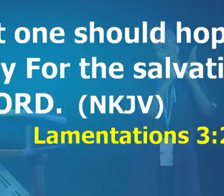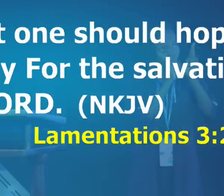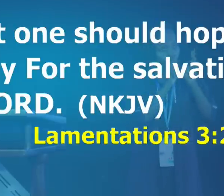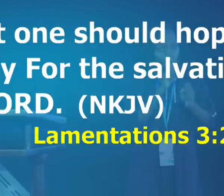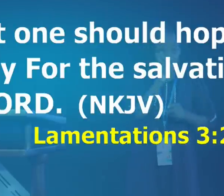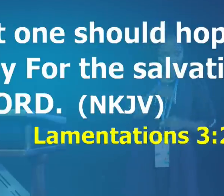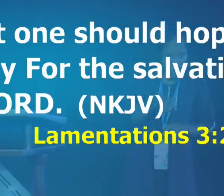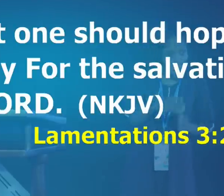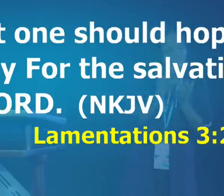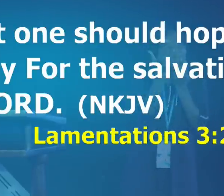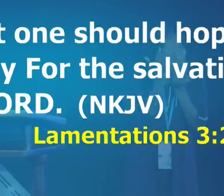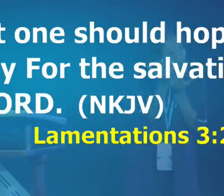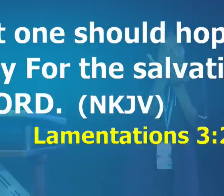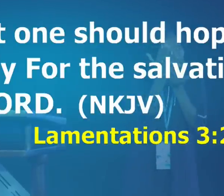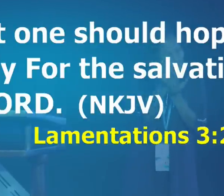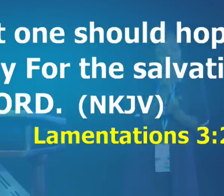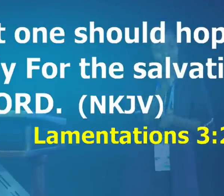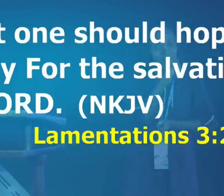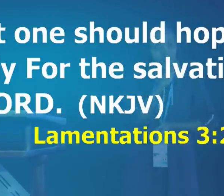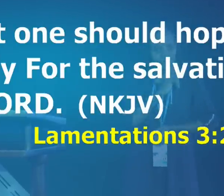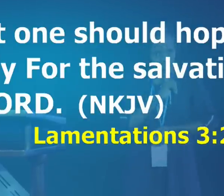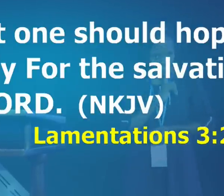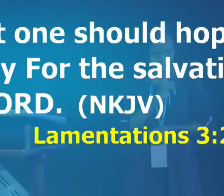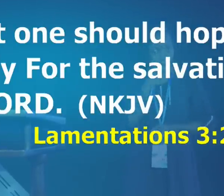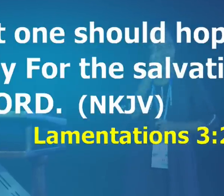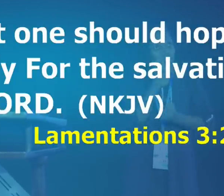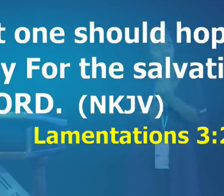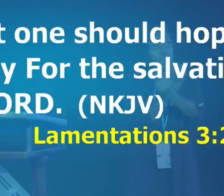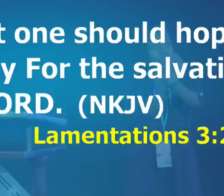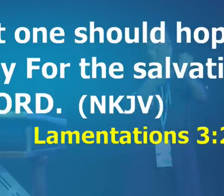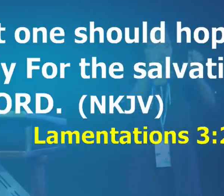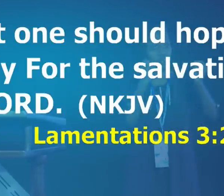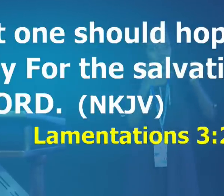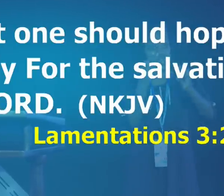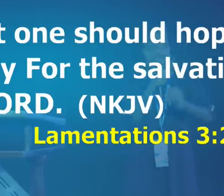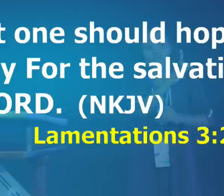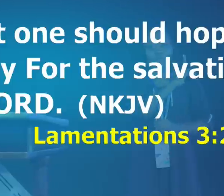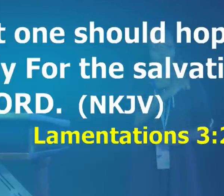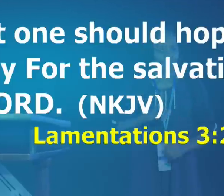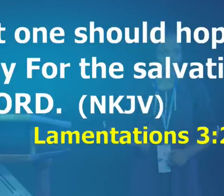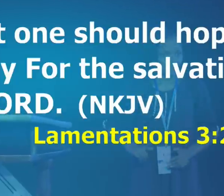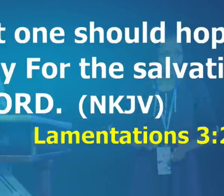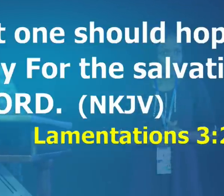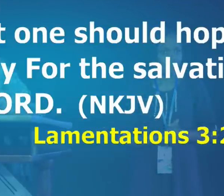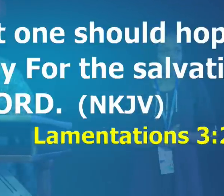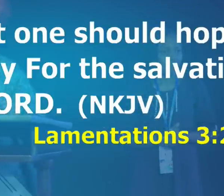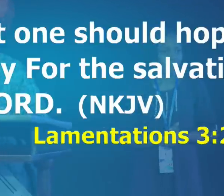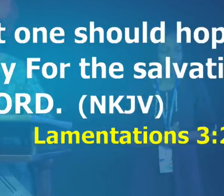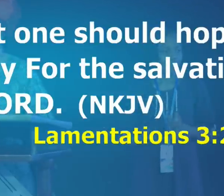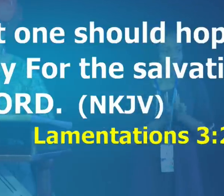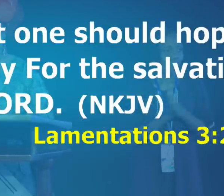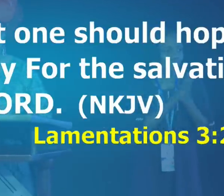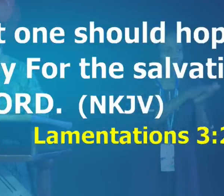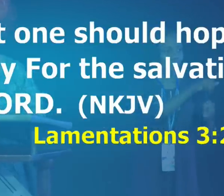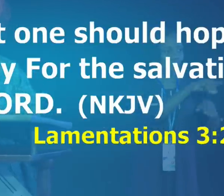and wait quietly for the salvation of the Lord. Okukungu baga